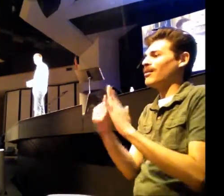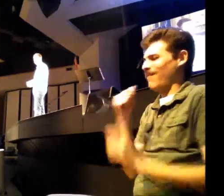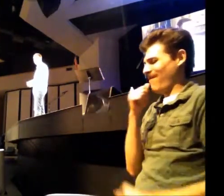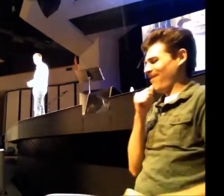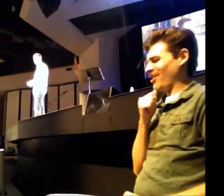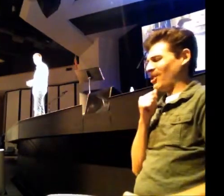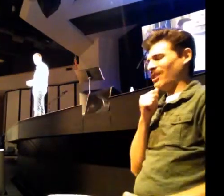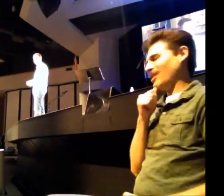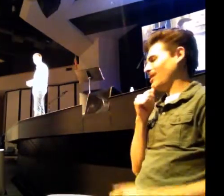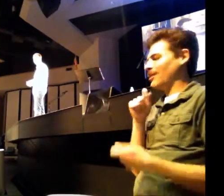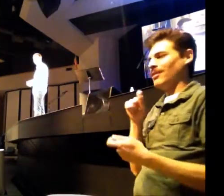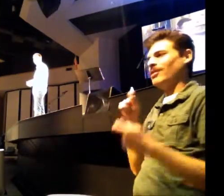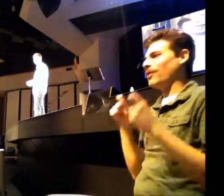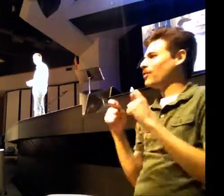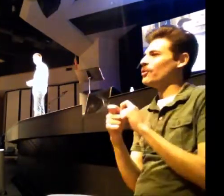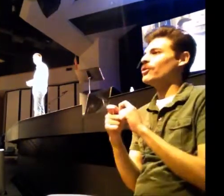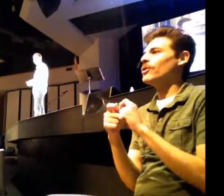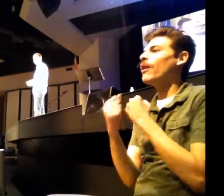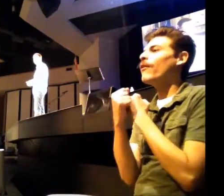It's remarkable.